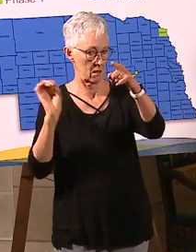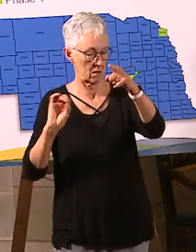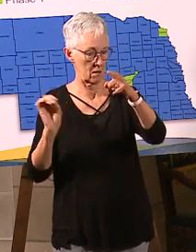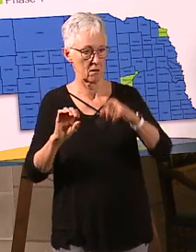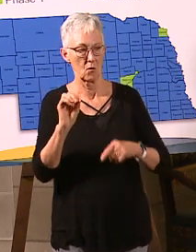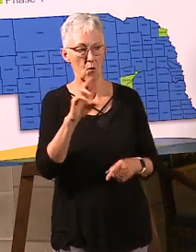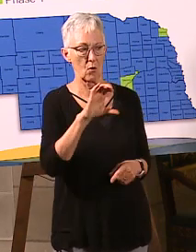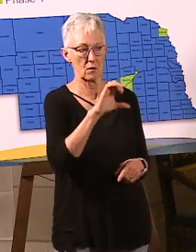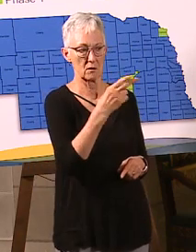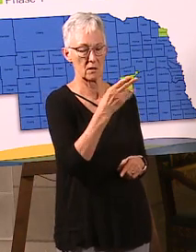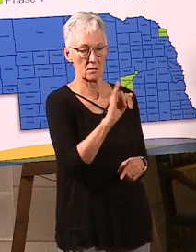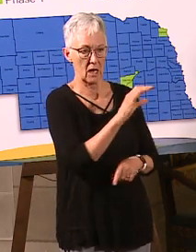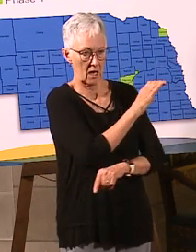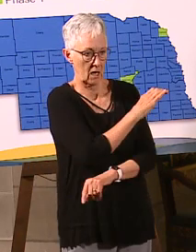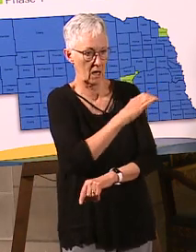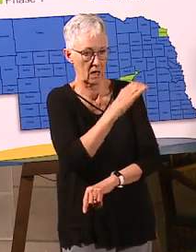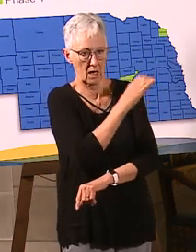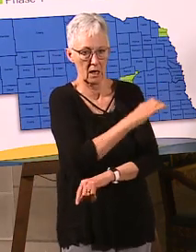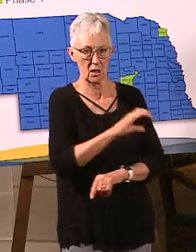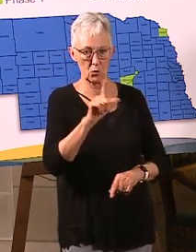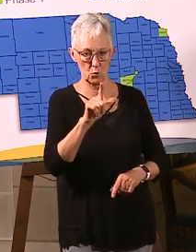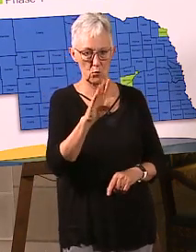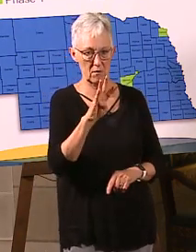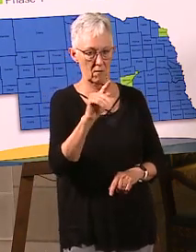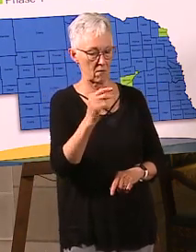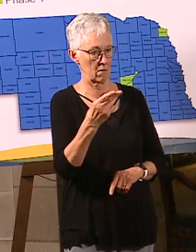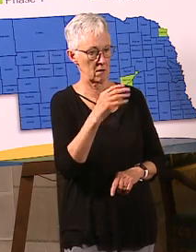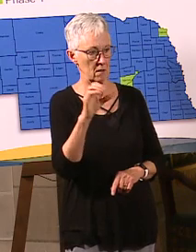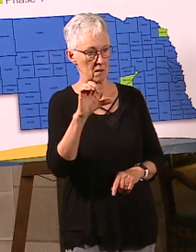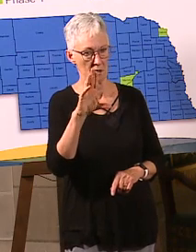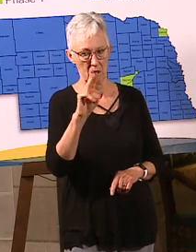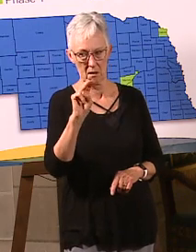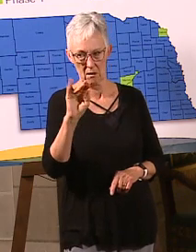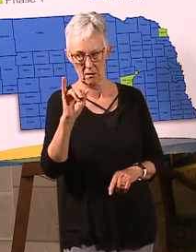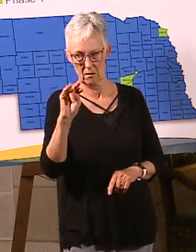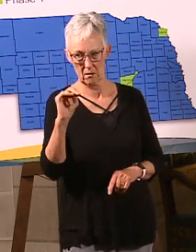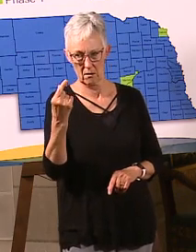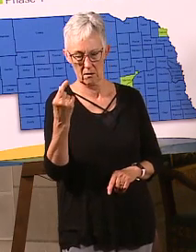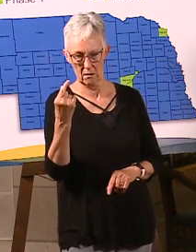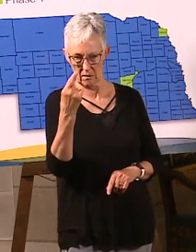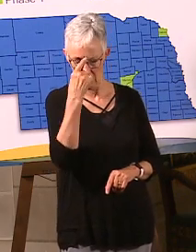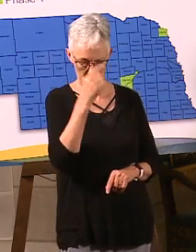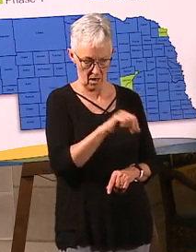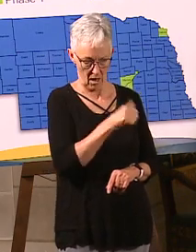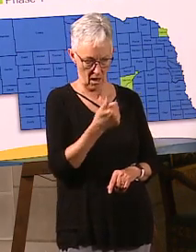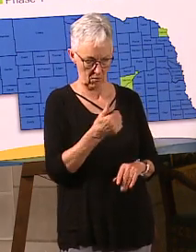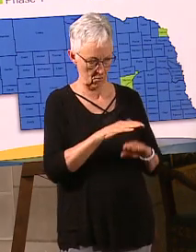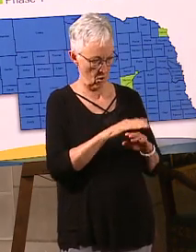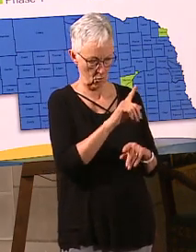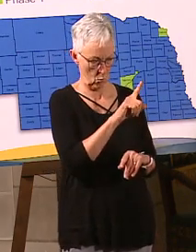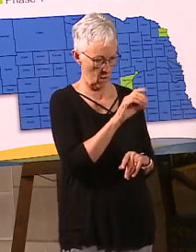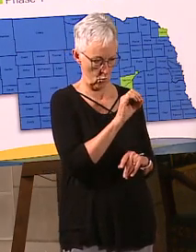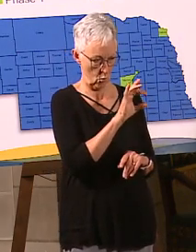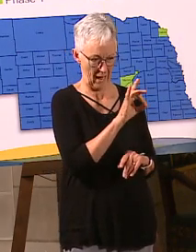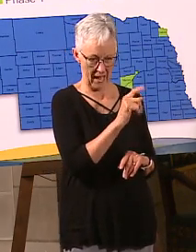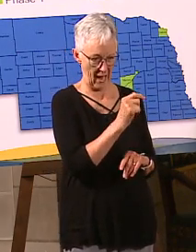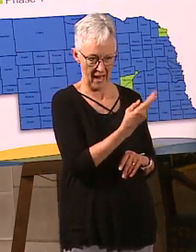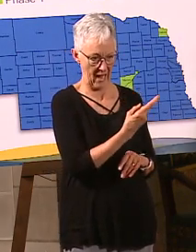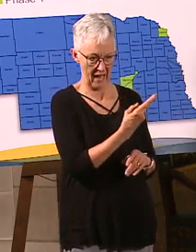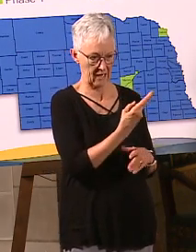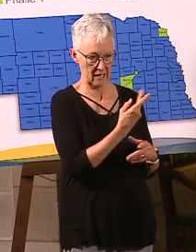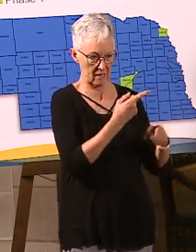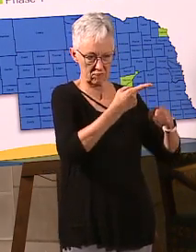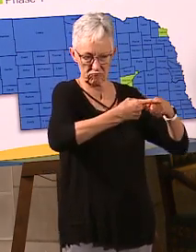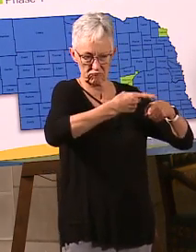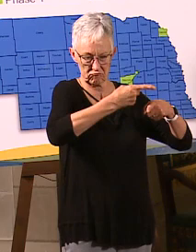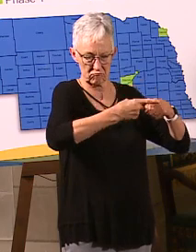clinic on 24th and Cumming. I believe they got one set up maybe on 108th and something, but the point is there's multiple test sites